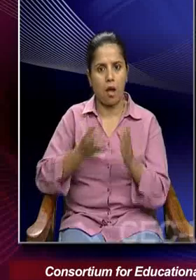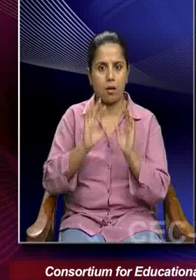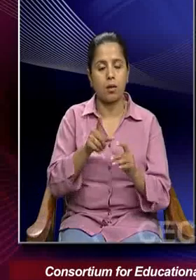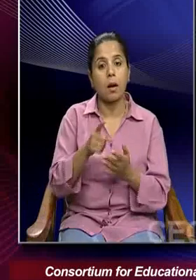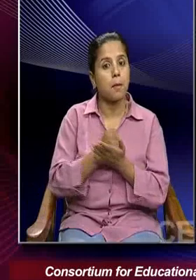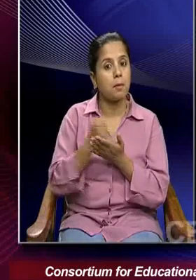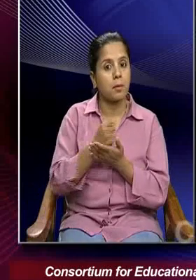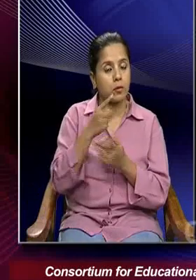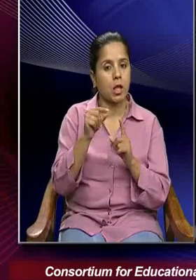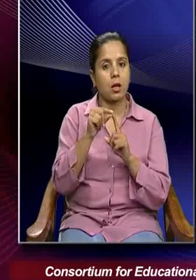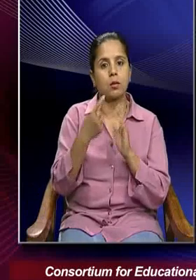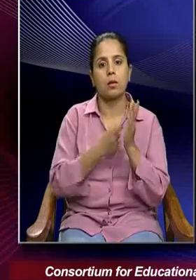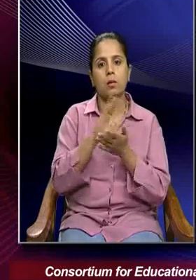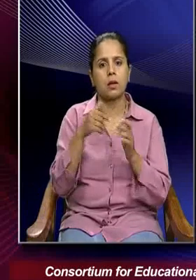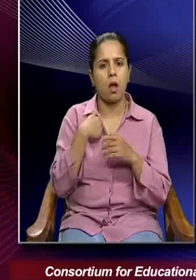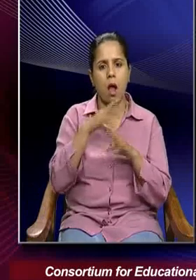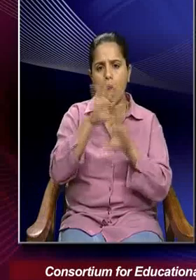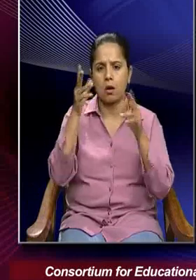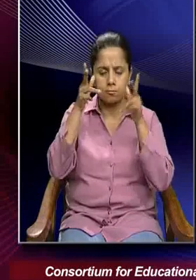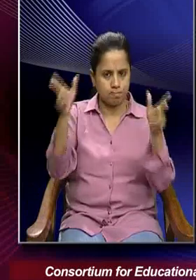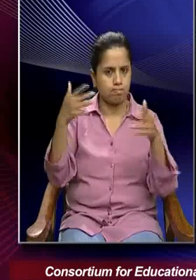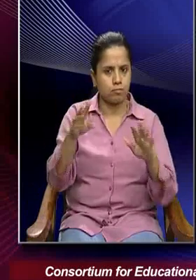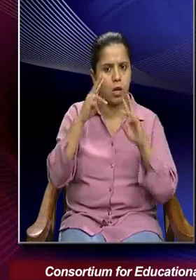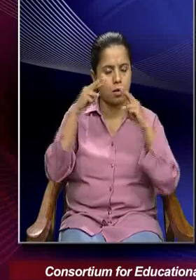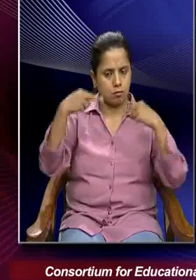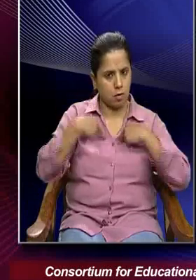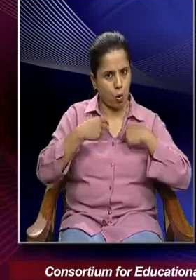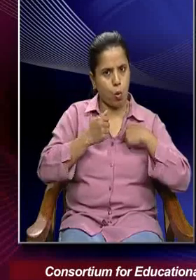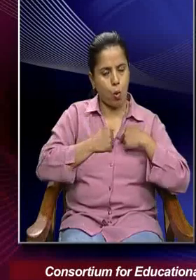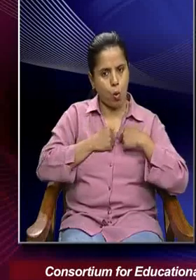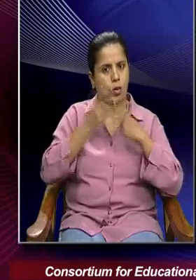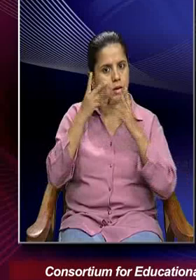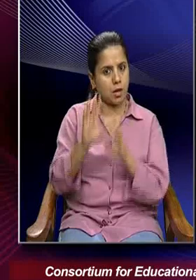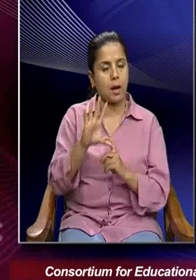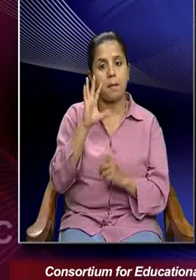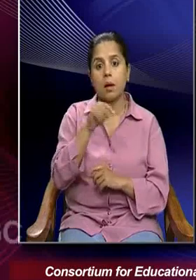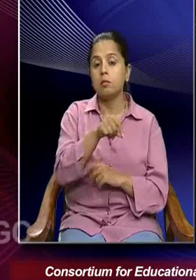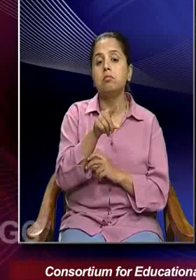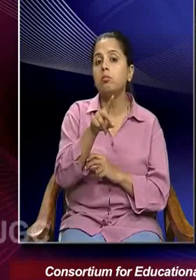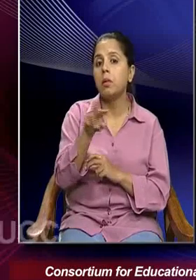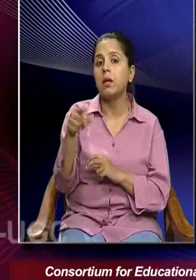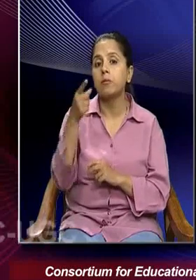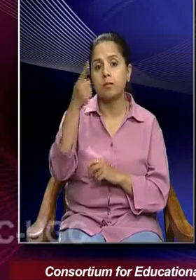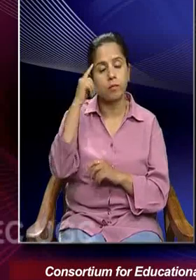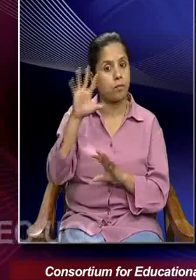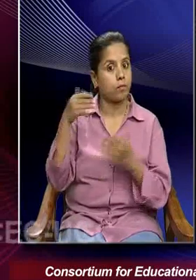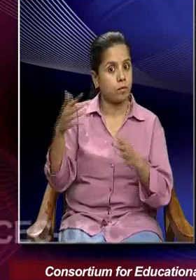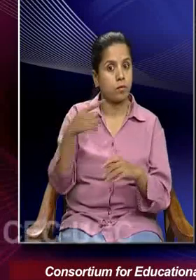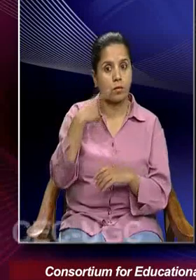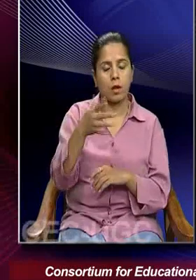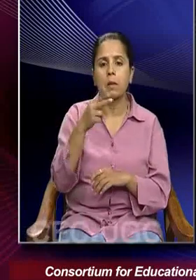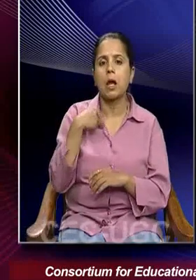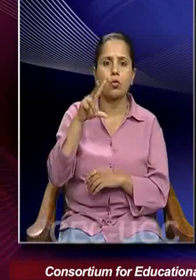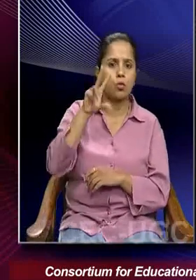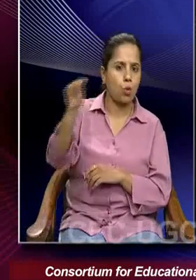practice of pratyahar would help us to withdraw our senses, and this does not mean that there will be a denial